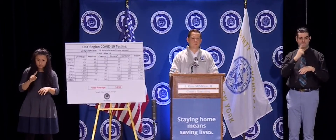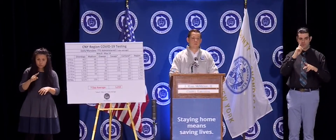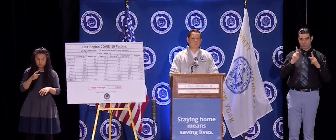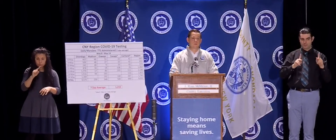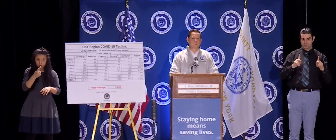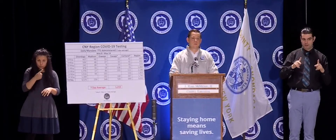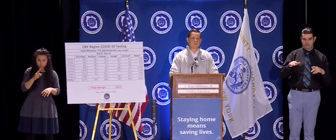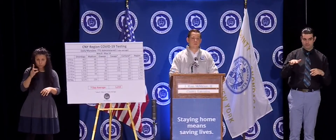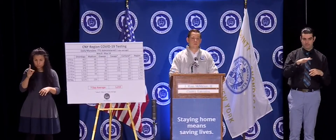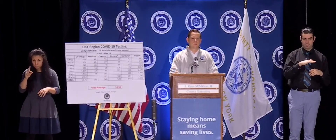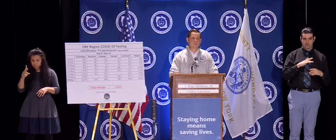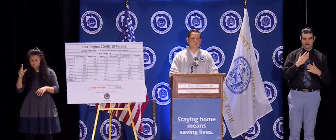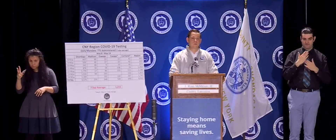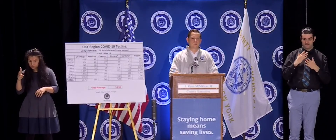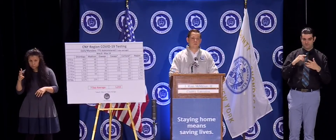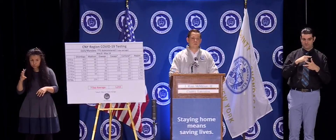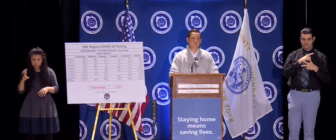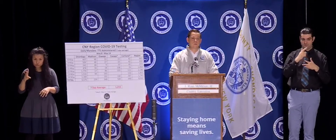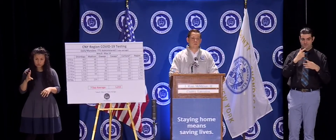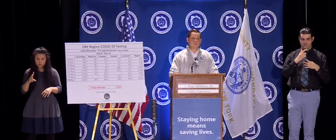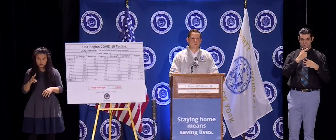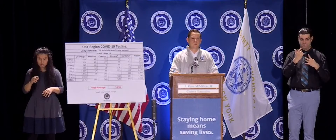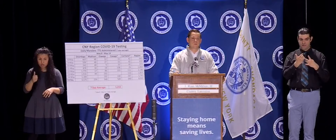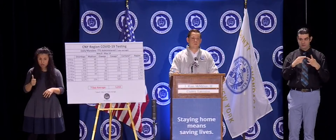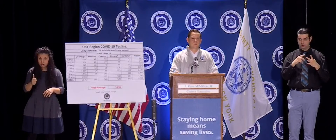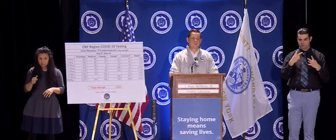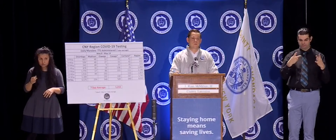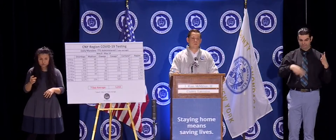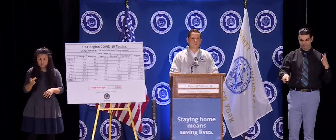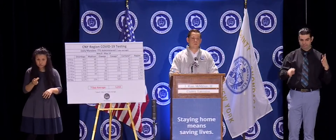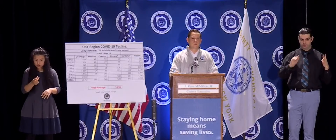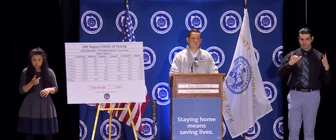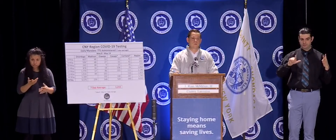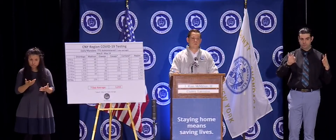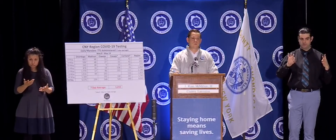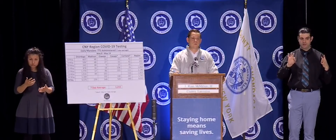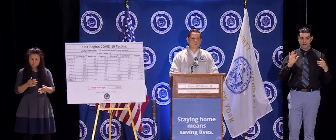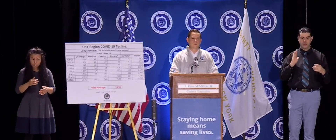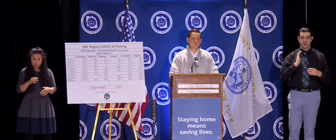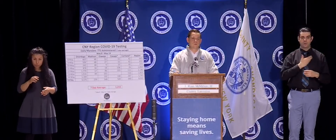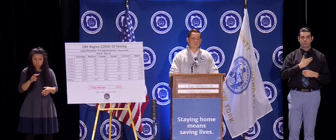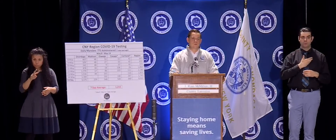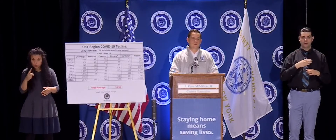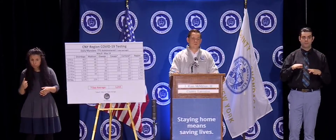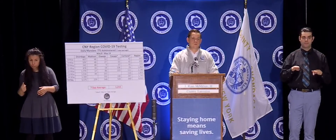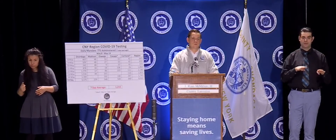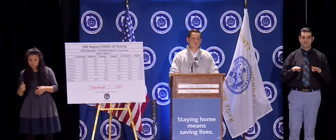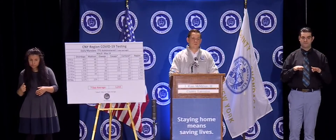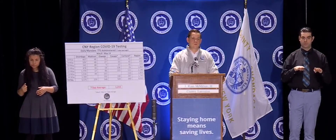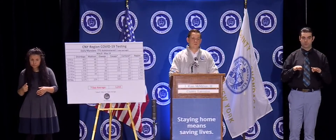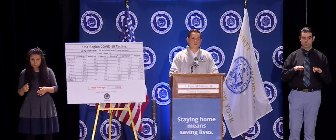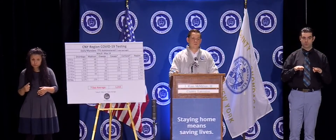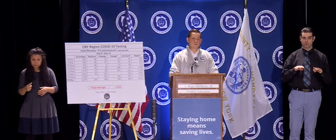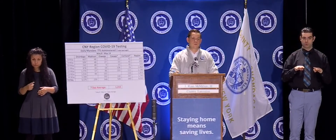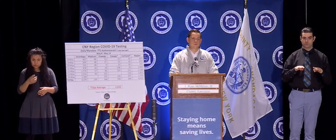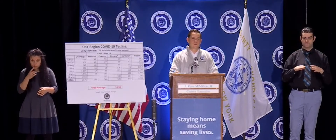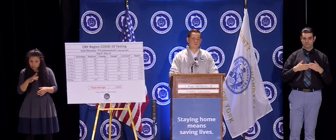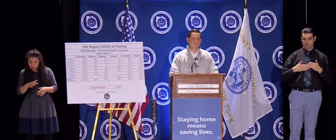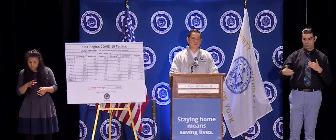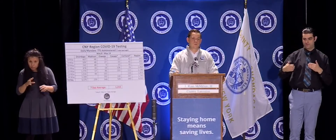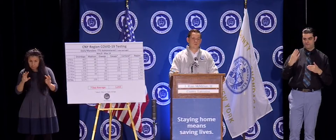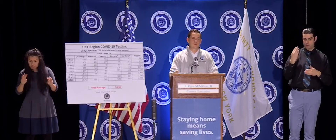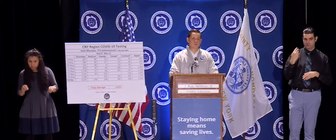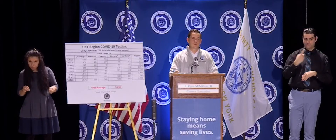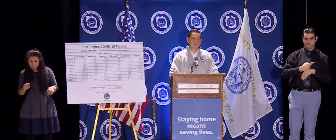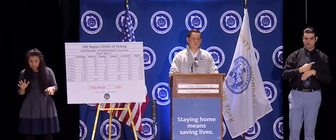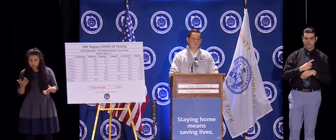but how important is our behavior the next 14 days, and like how critical